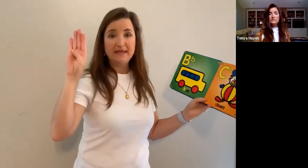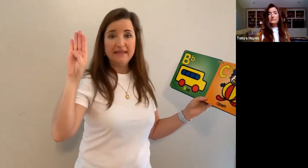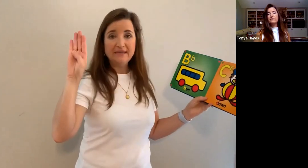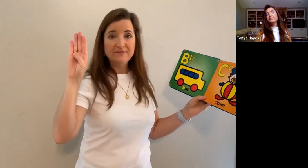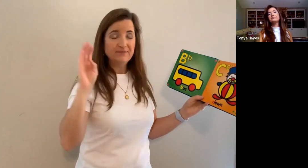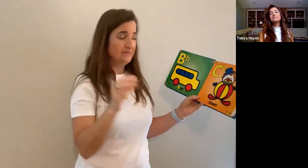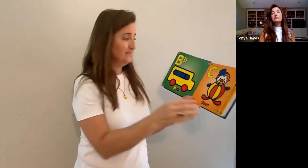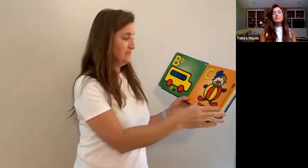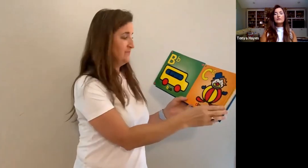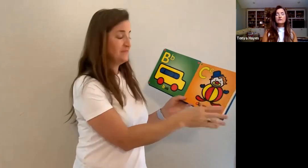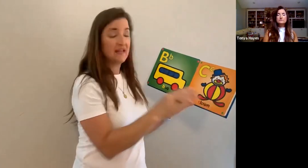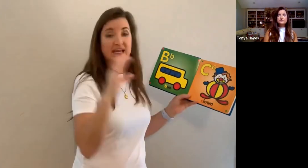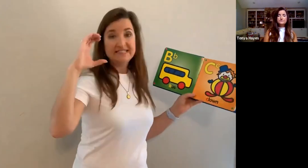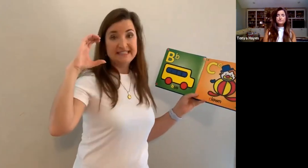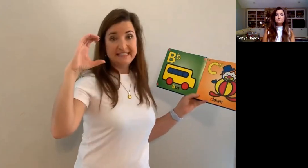B,